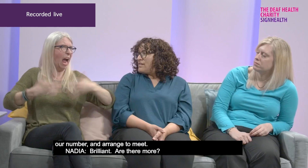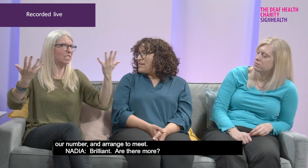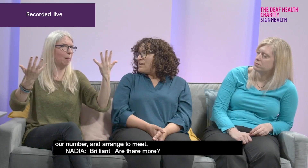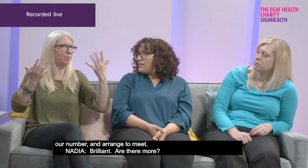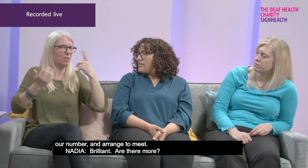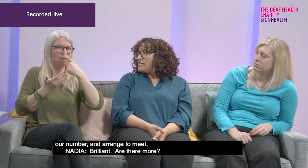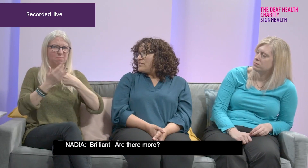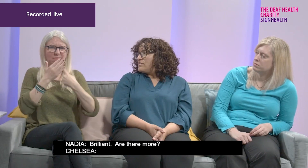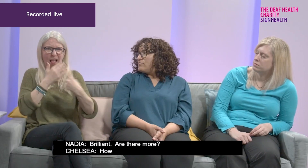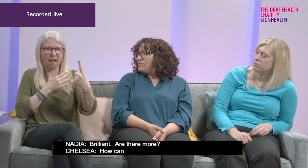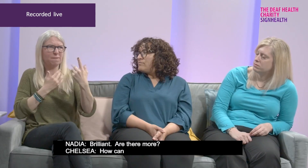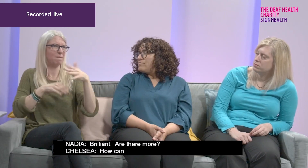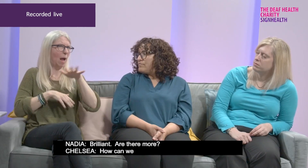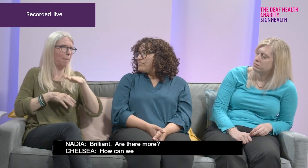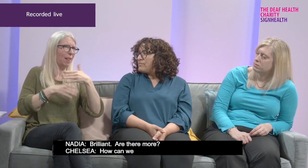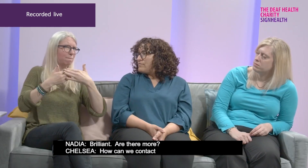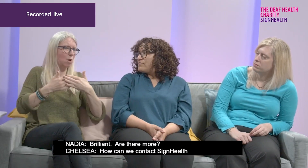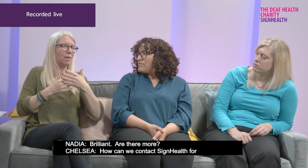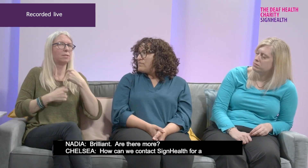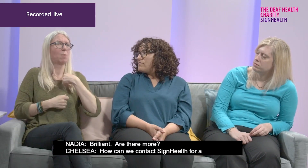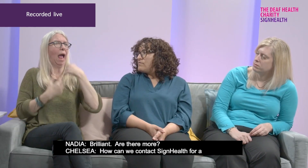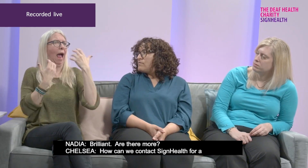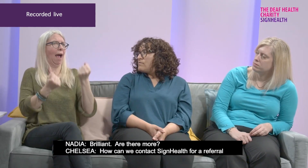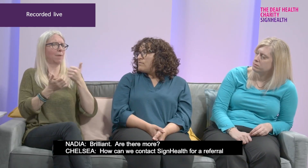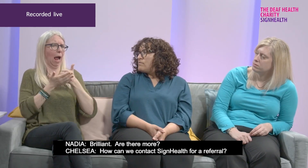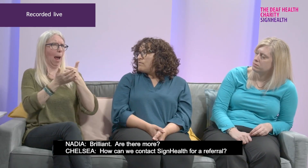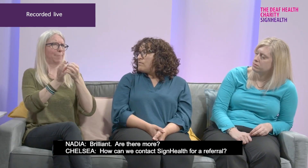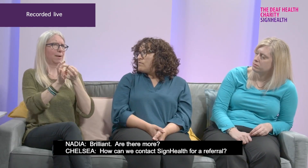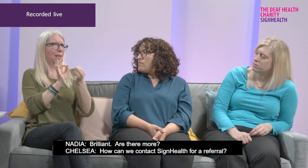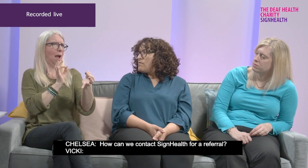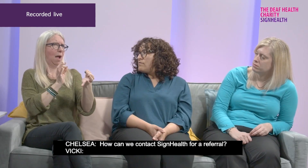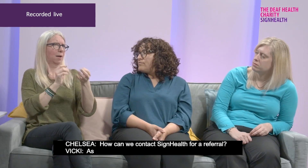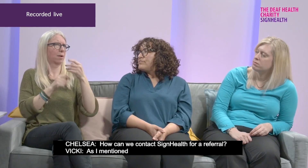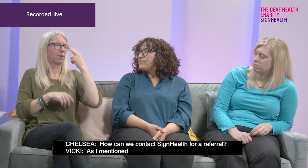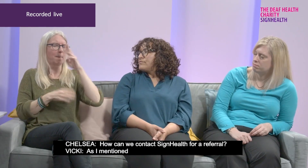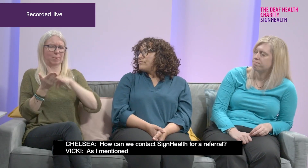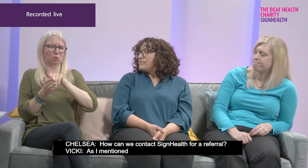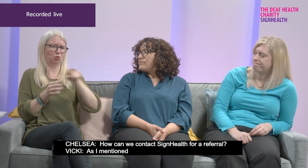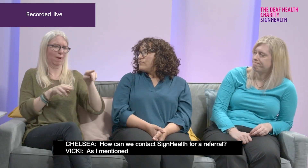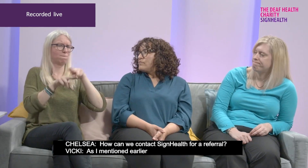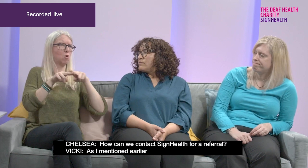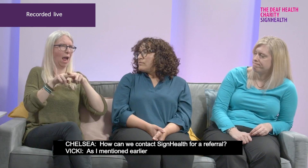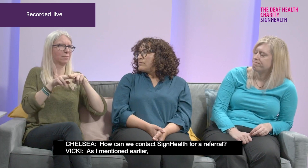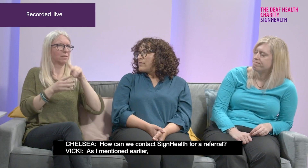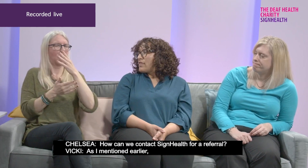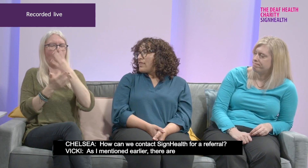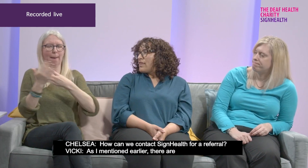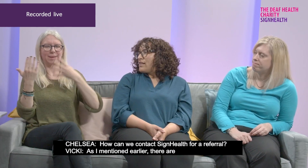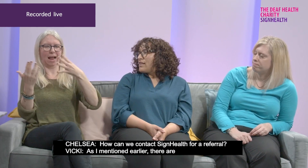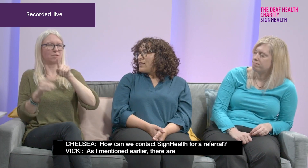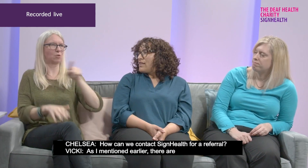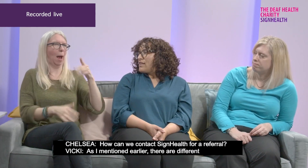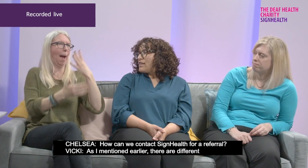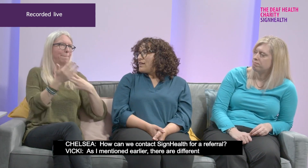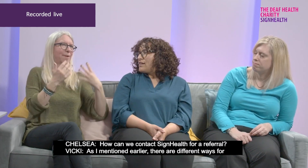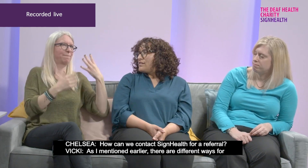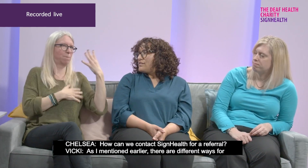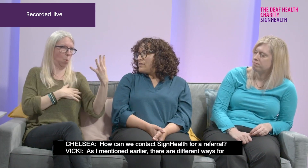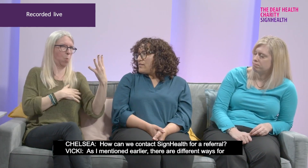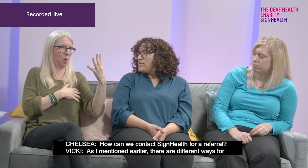How can we contact for SignHealth for a referral? So, as I mentioned earlier, there's different ways for referral. You can